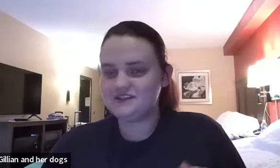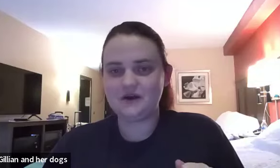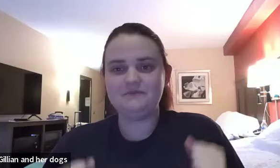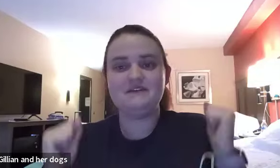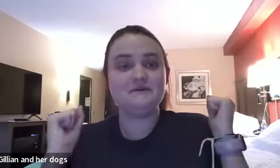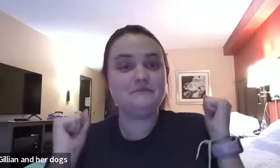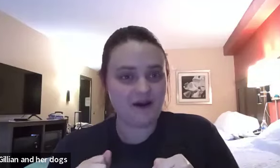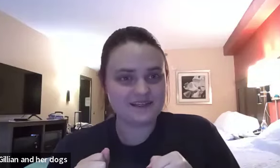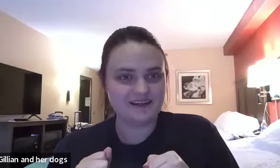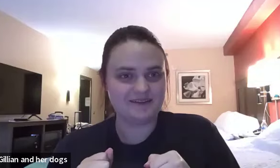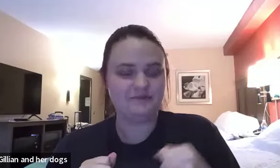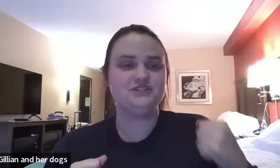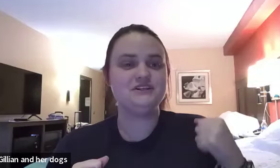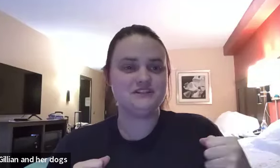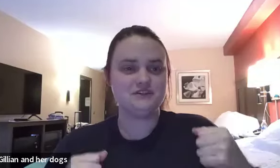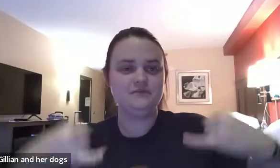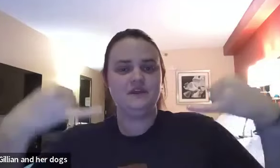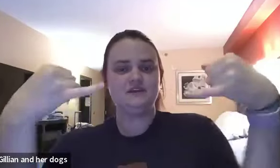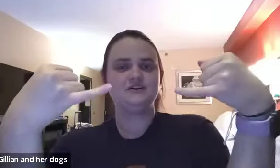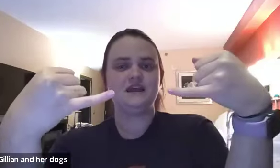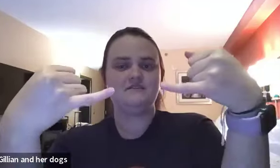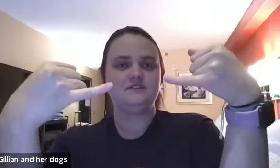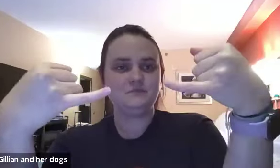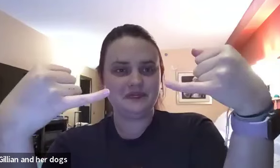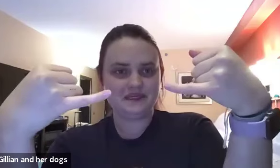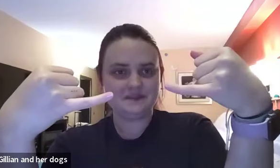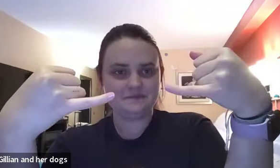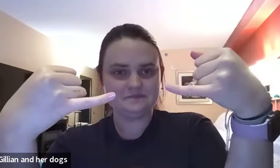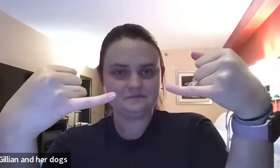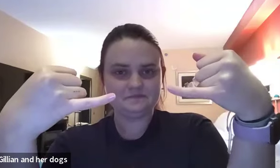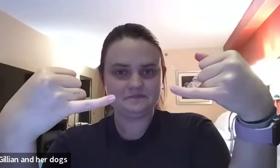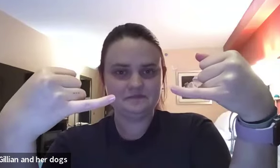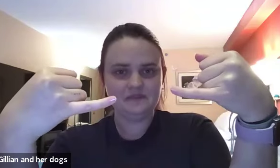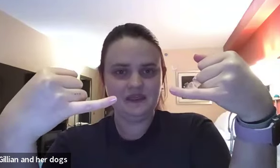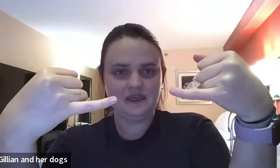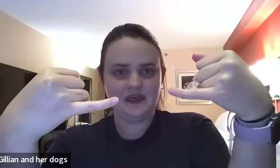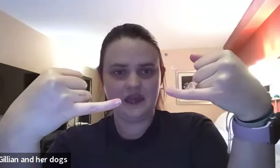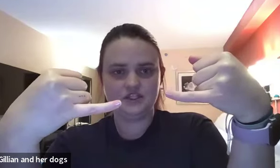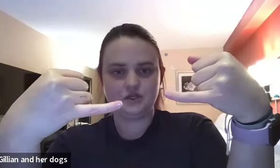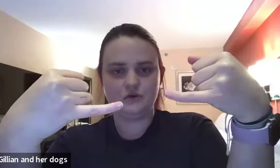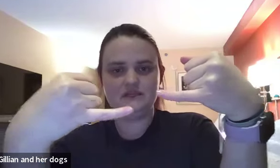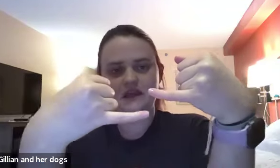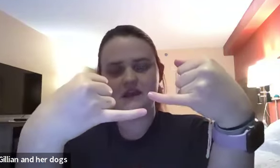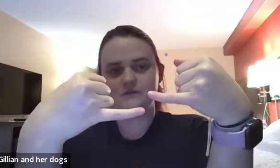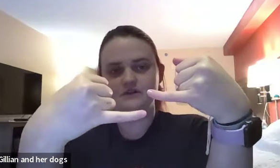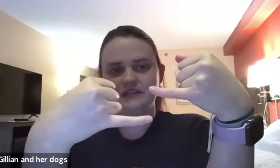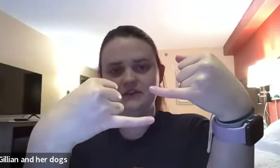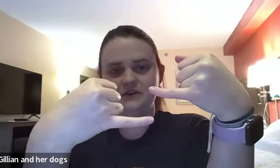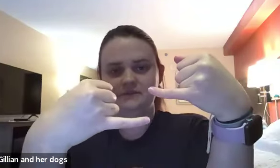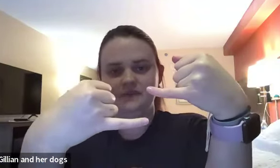So, for pasta, what you're going to do is you're going to have two pinkies and you're going to kind of have them close together